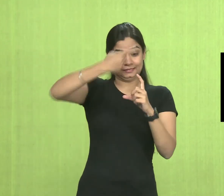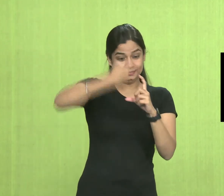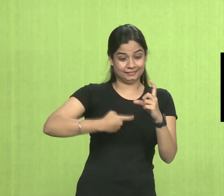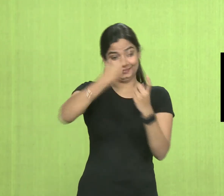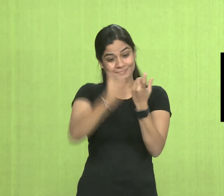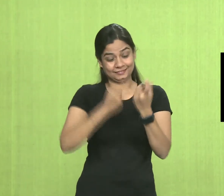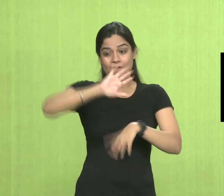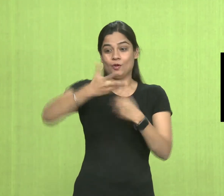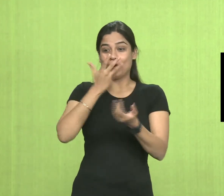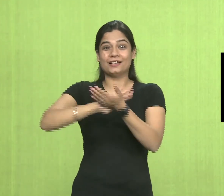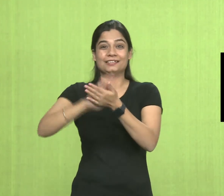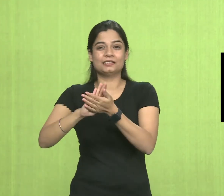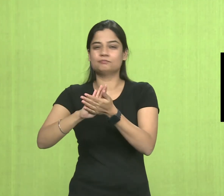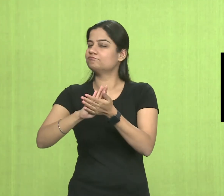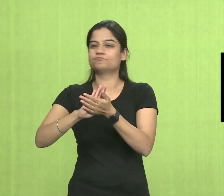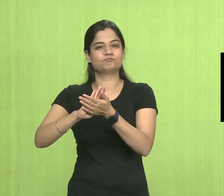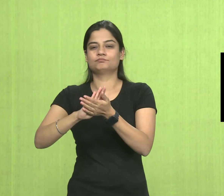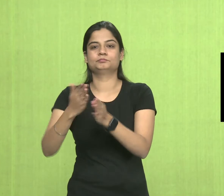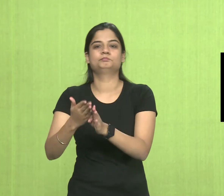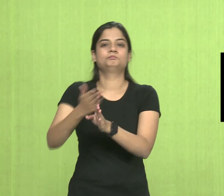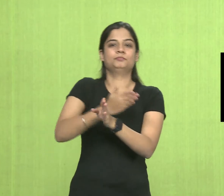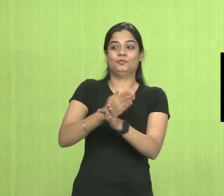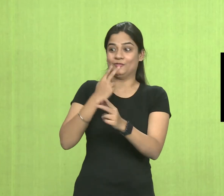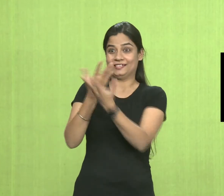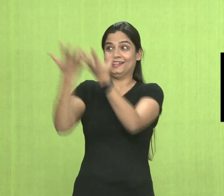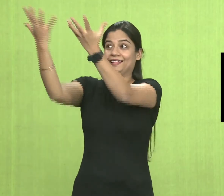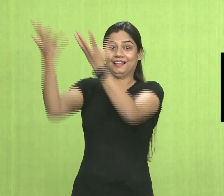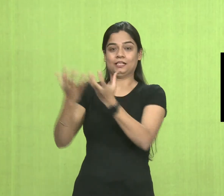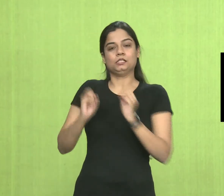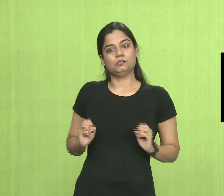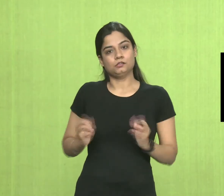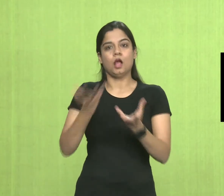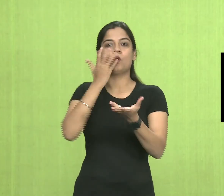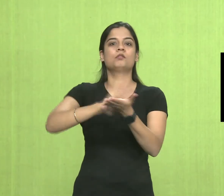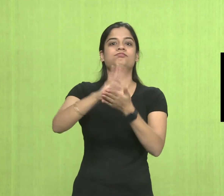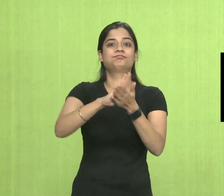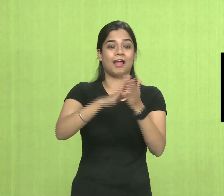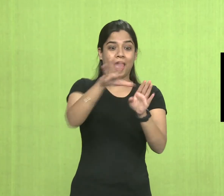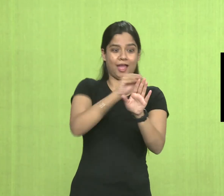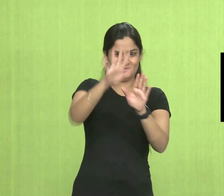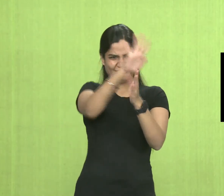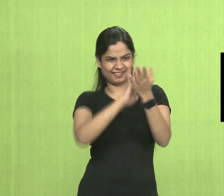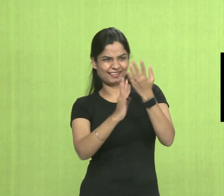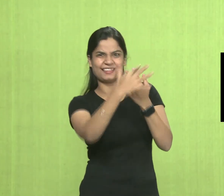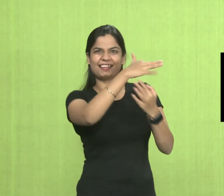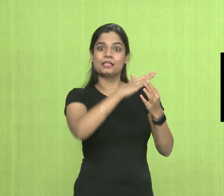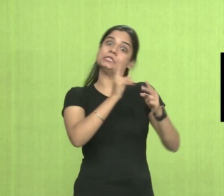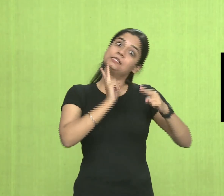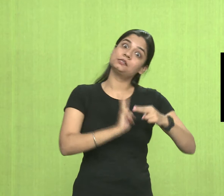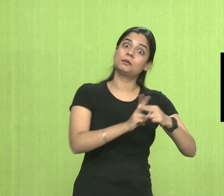buying, don't peel them and then wash them. First wash them, immediately wash them, and after that you peel them